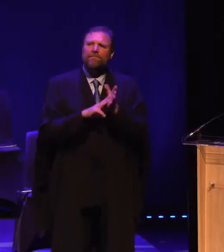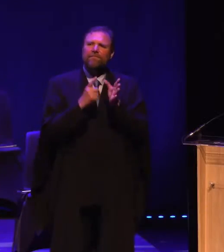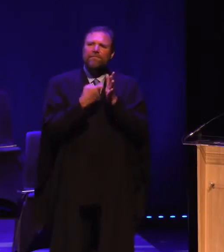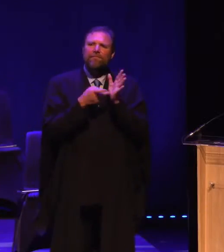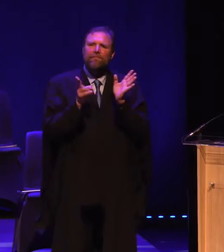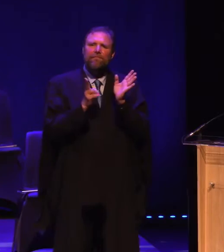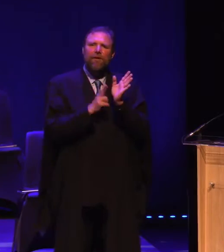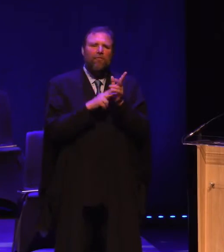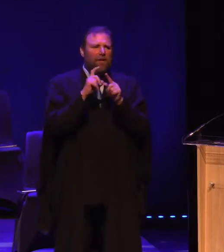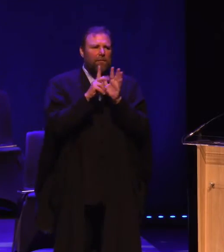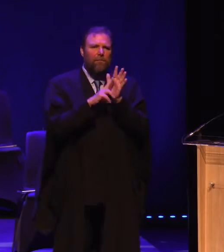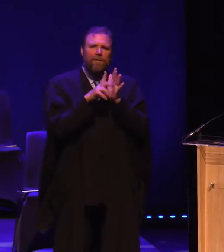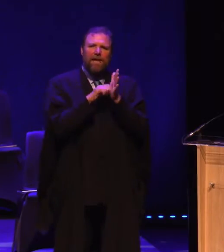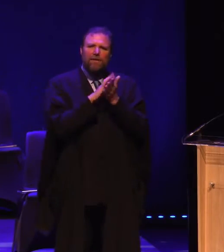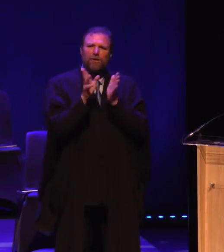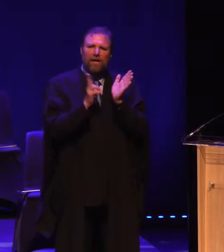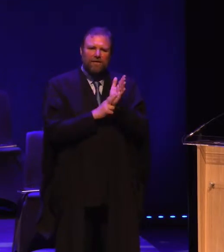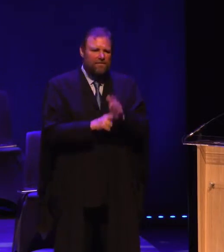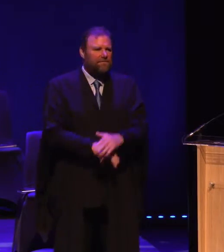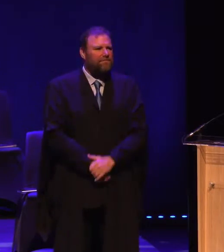Mariam Kanafchian.